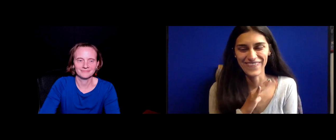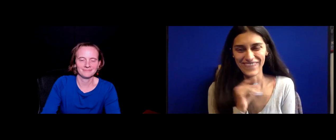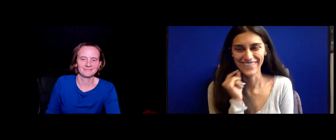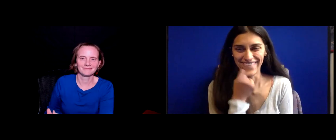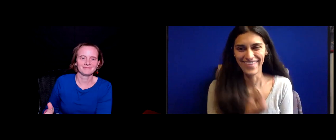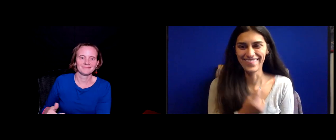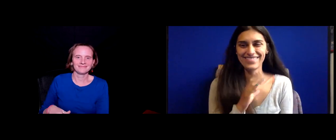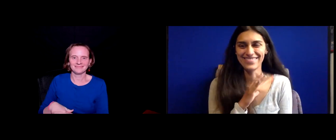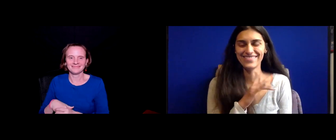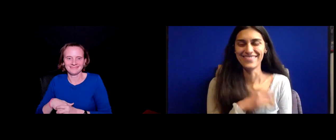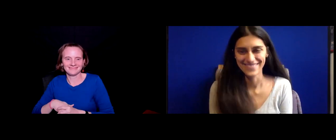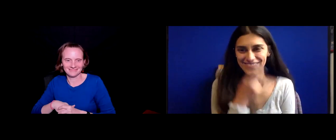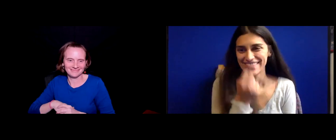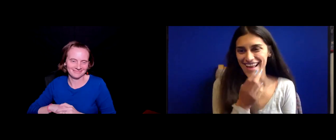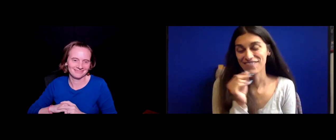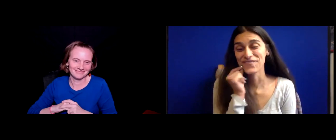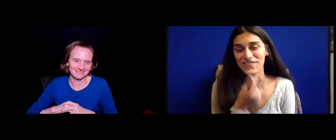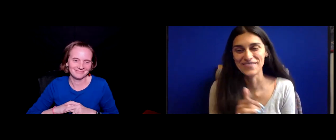That was really cool.